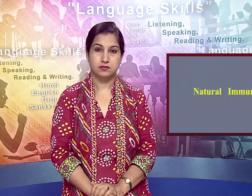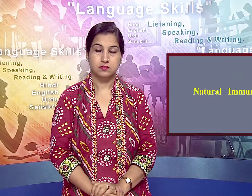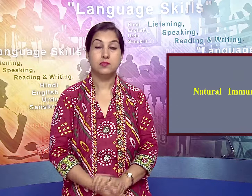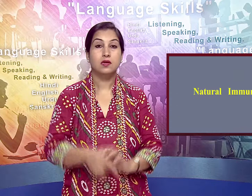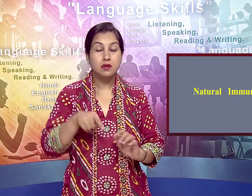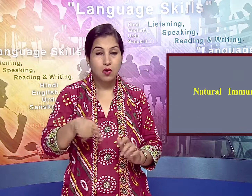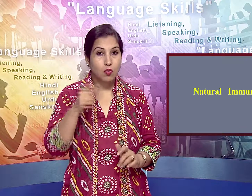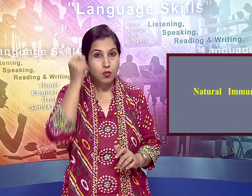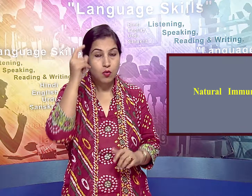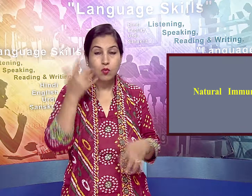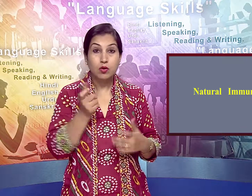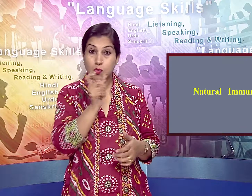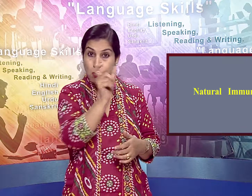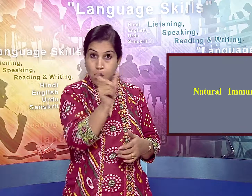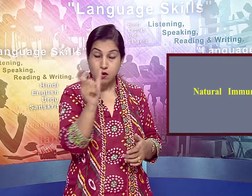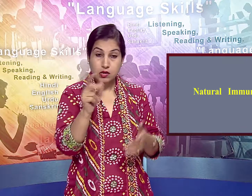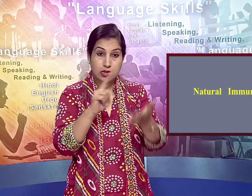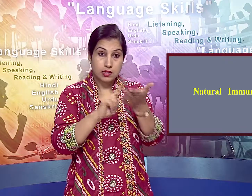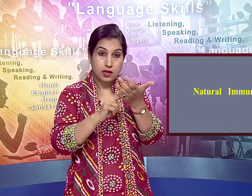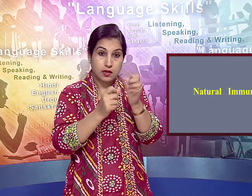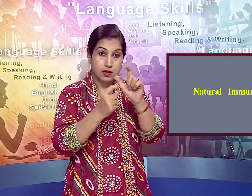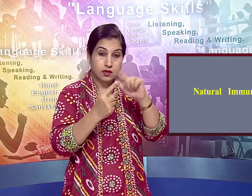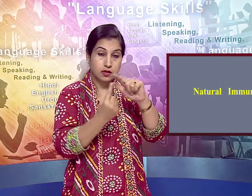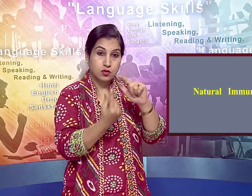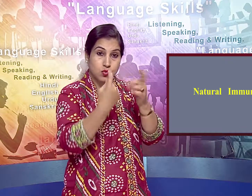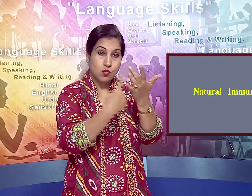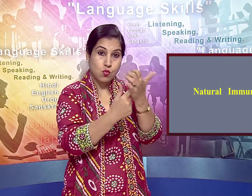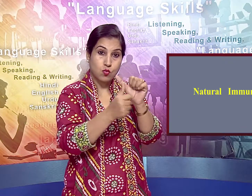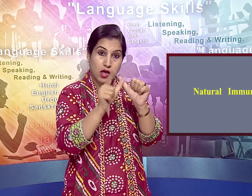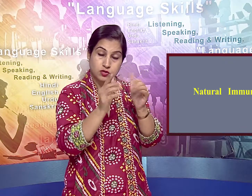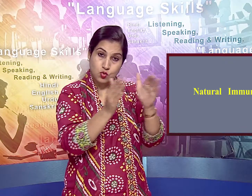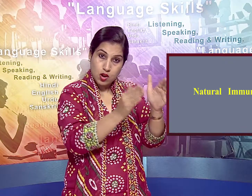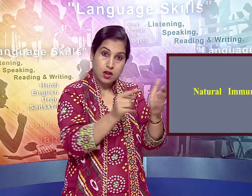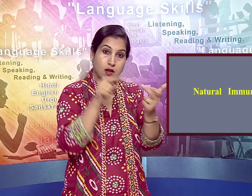Now let's understand natural immunity.